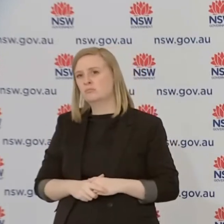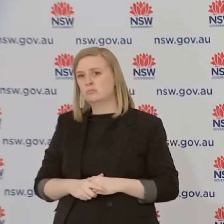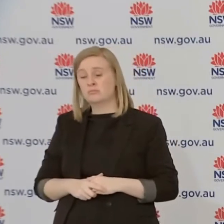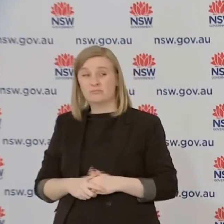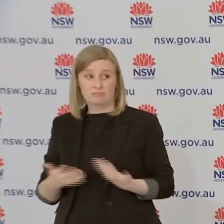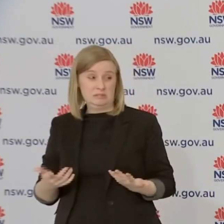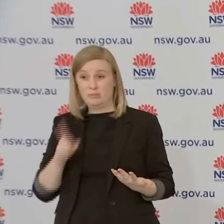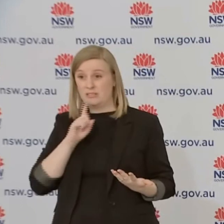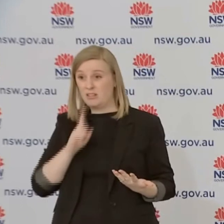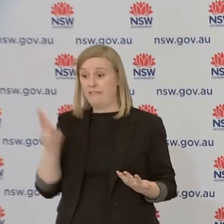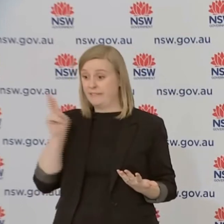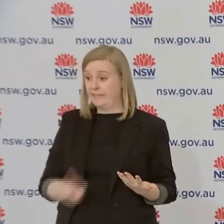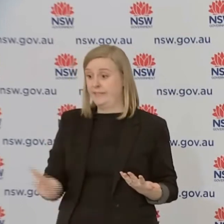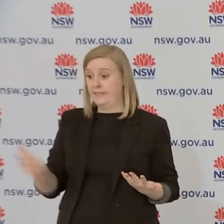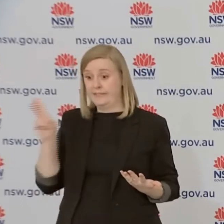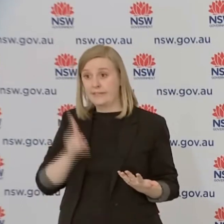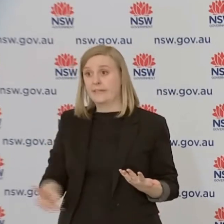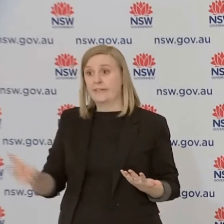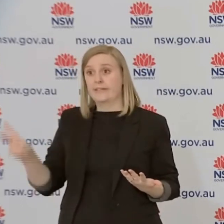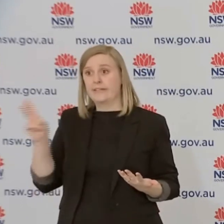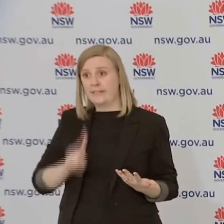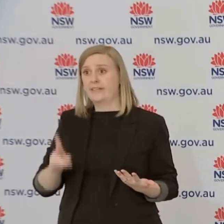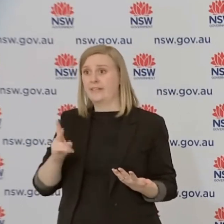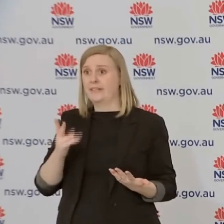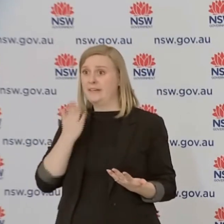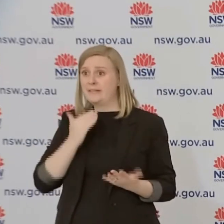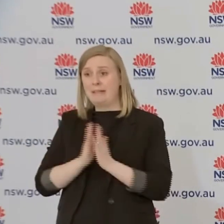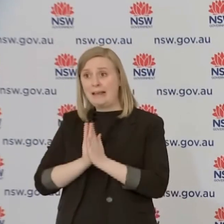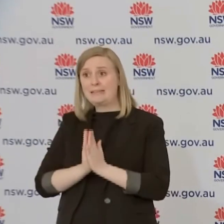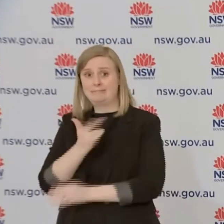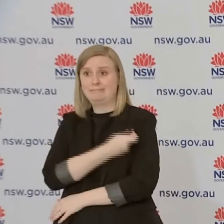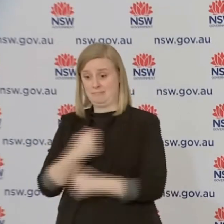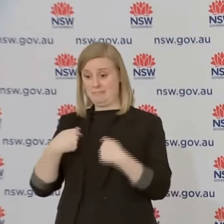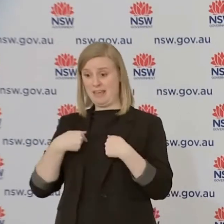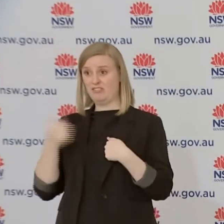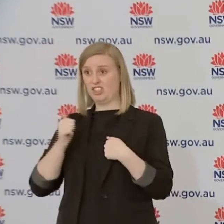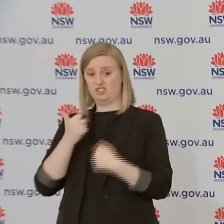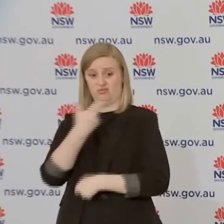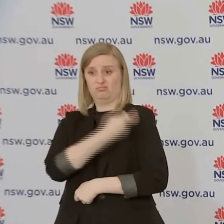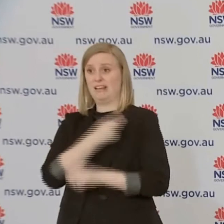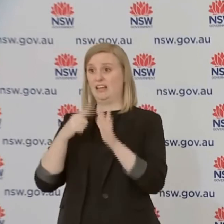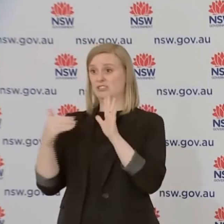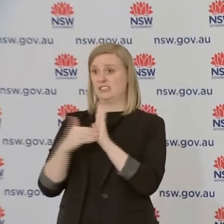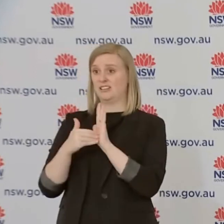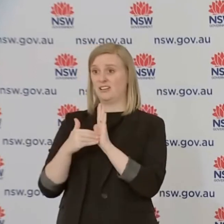how many times have we said that the Premier, myself and Dr. Chant have all had the AstraZeneca? It is a vaccine that is available.